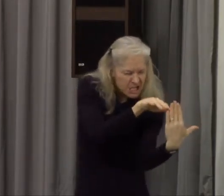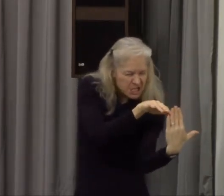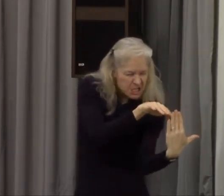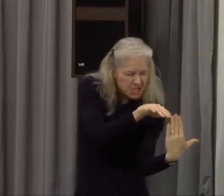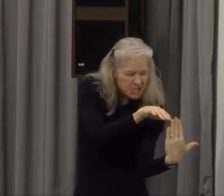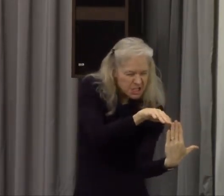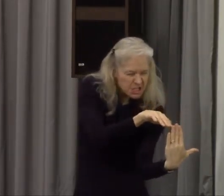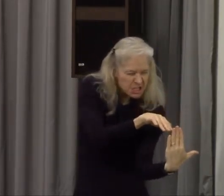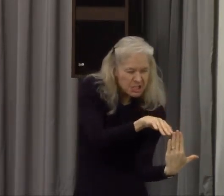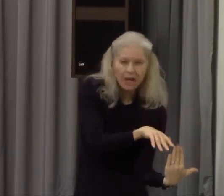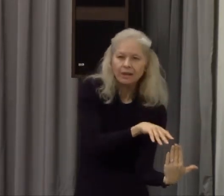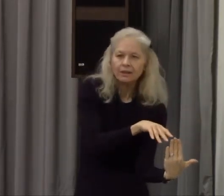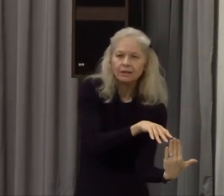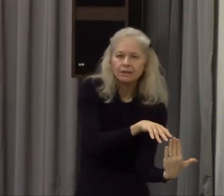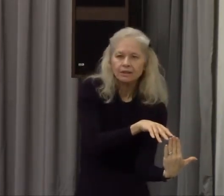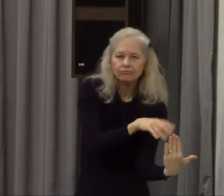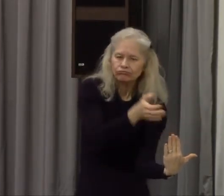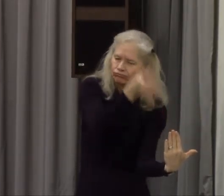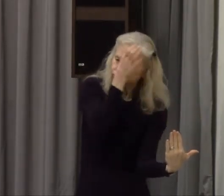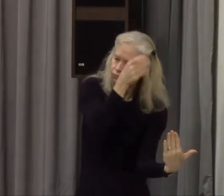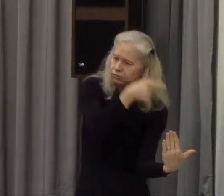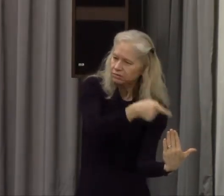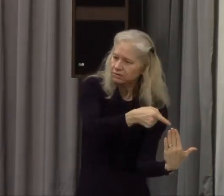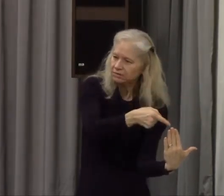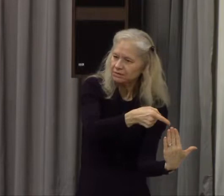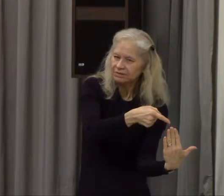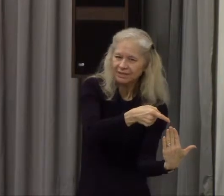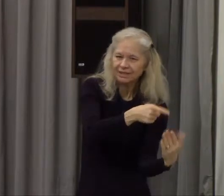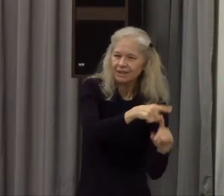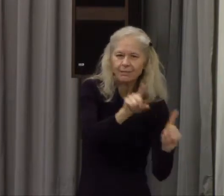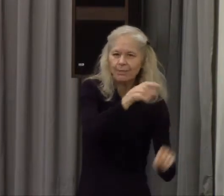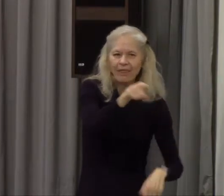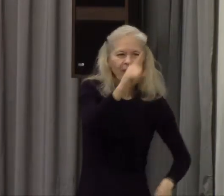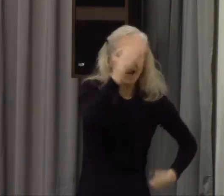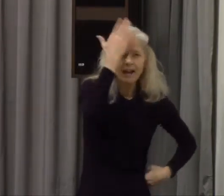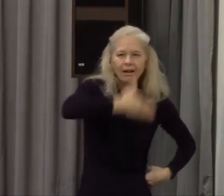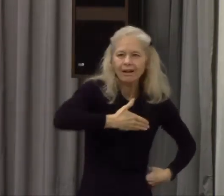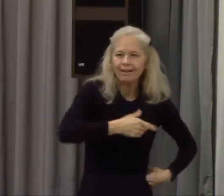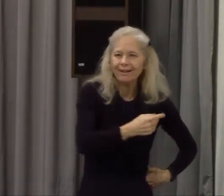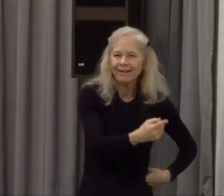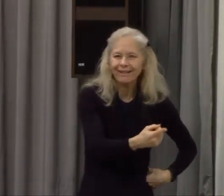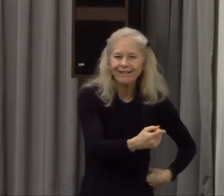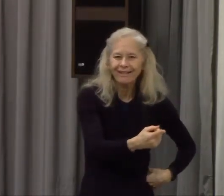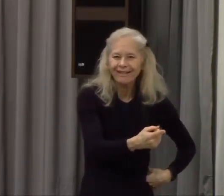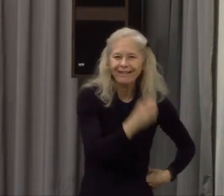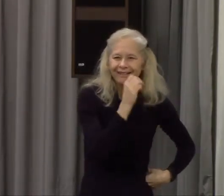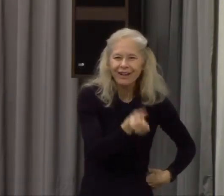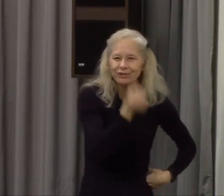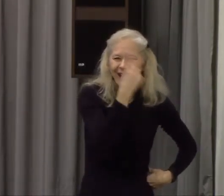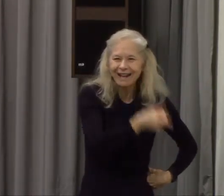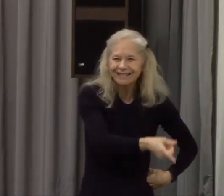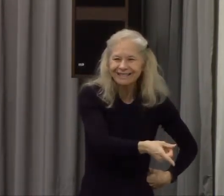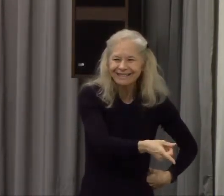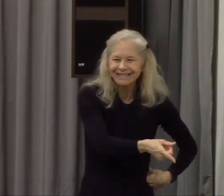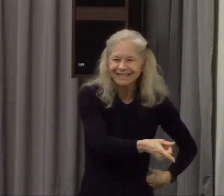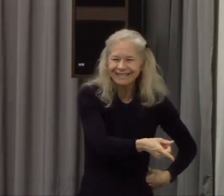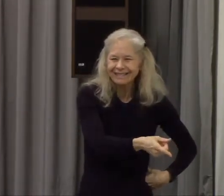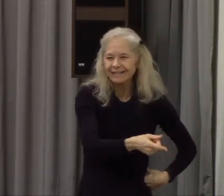degrees. And Jesus said, you missed it. You missed it. Your human wisdom didn't give you any spiritual